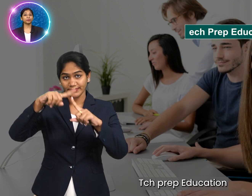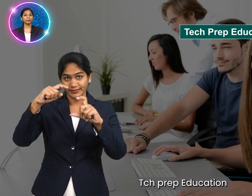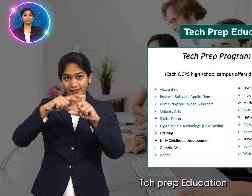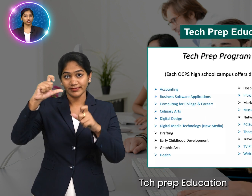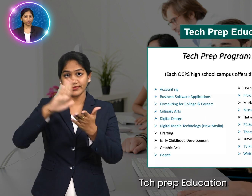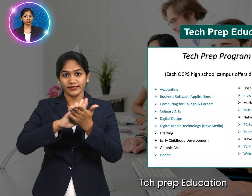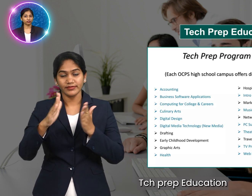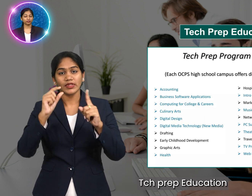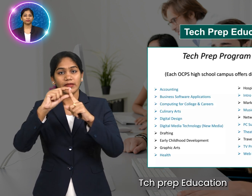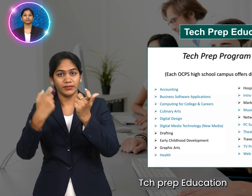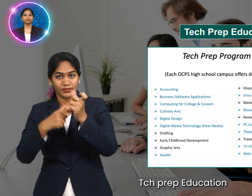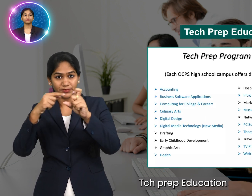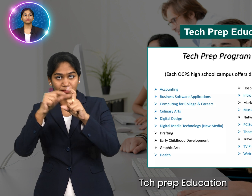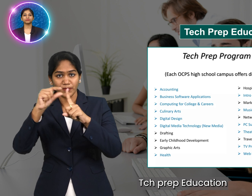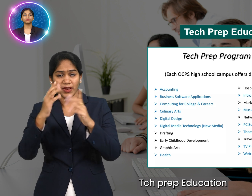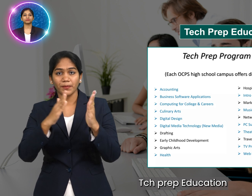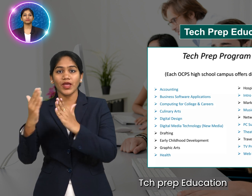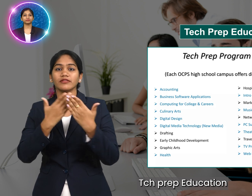Tech prep education.